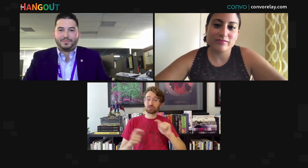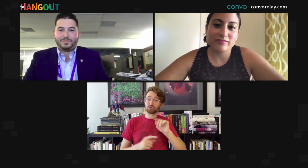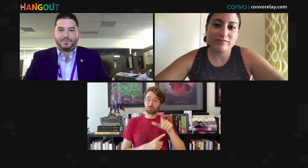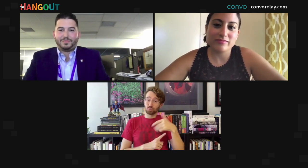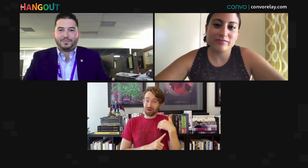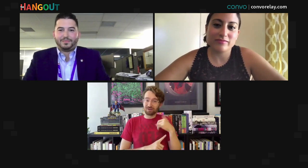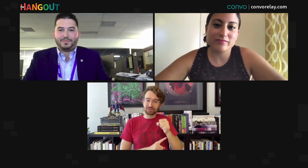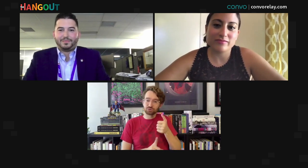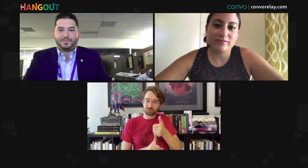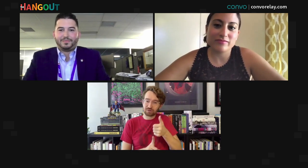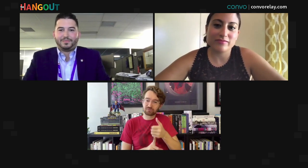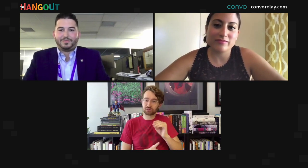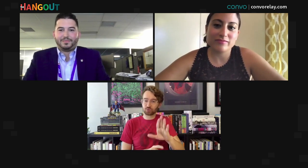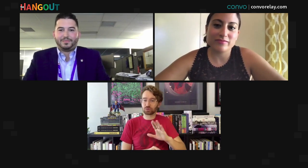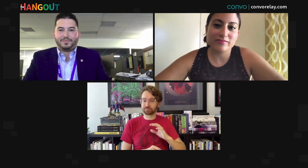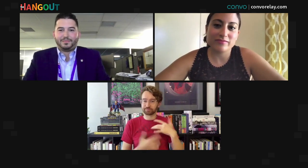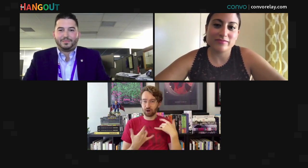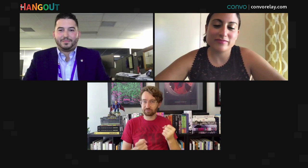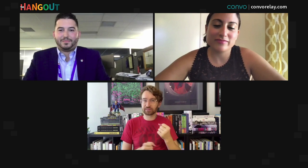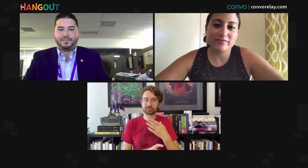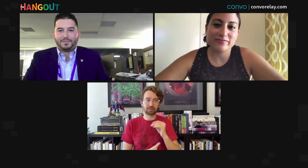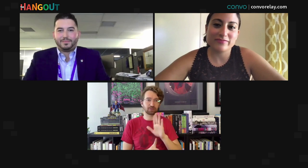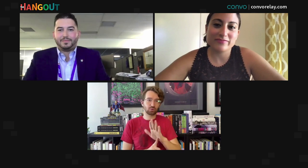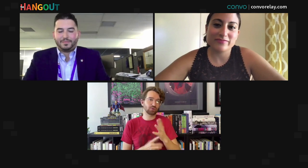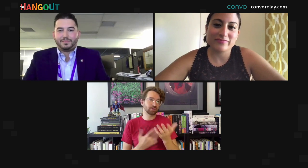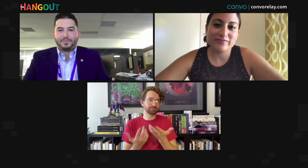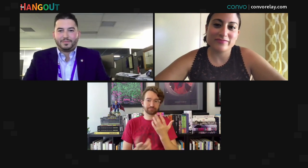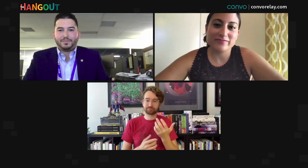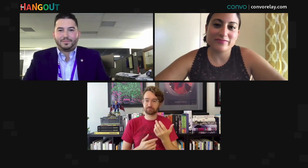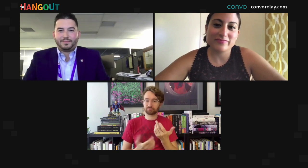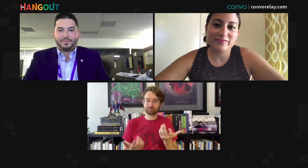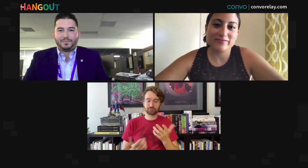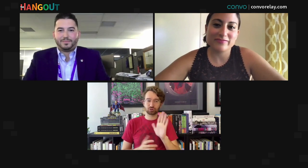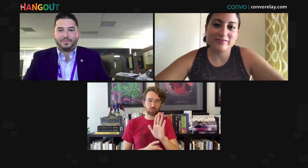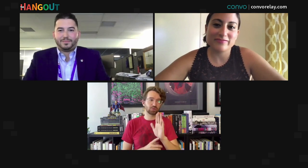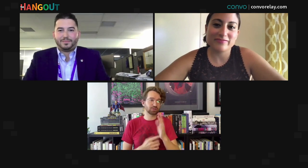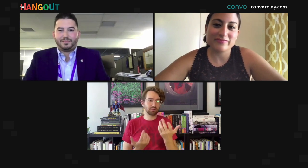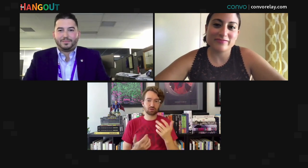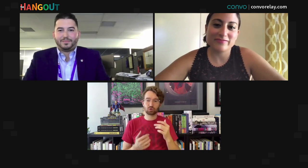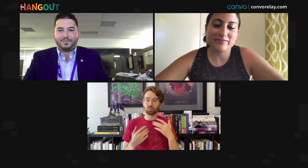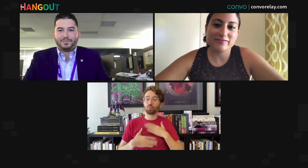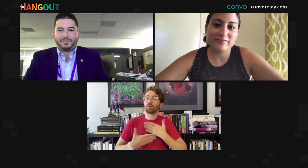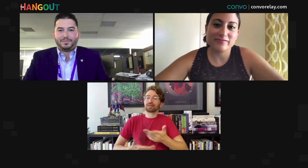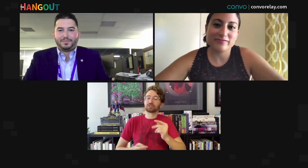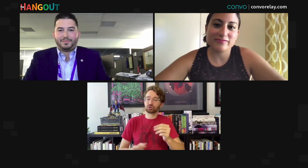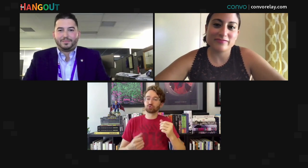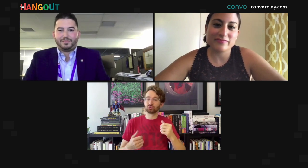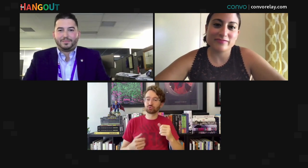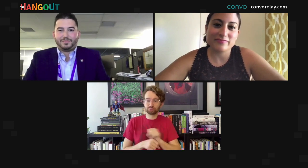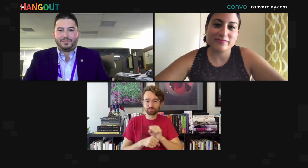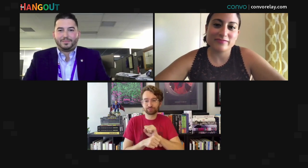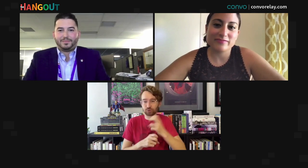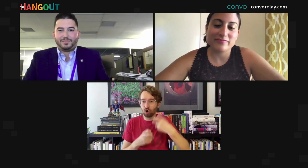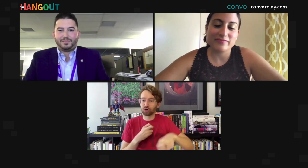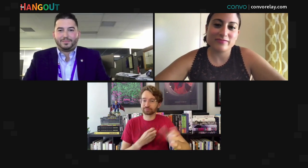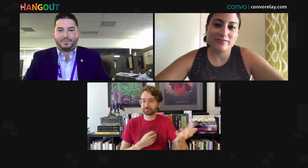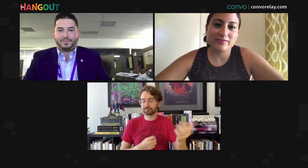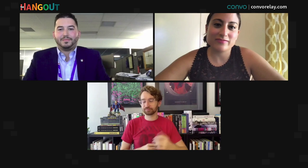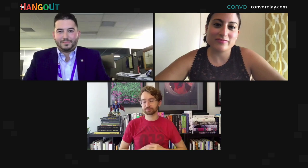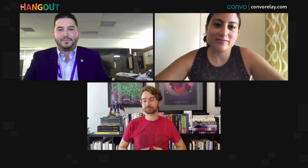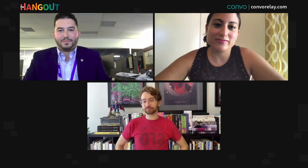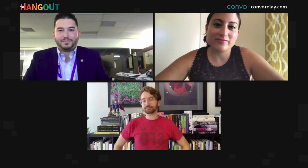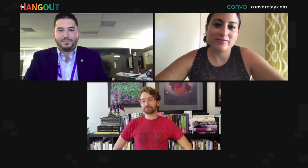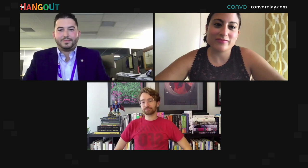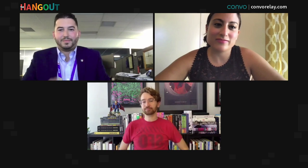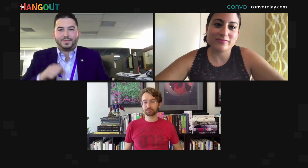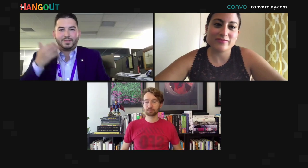practice. And the biggest tool you have is yourself and your confidence and your willingness